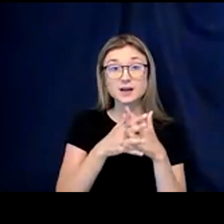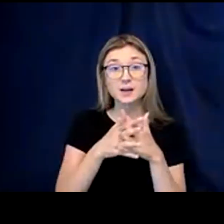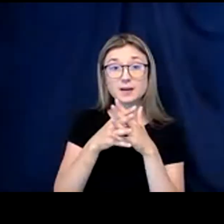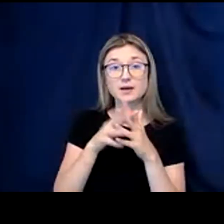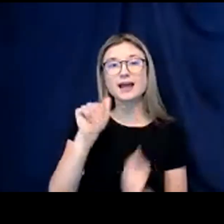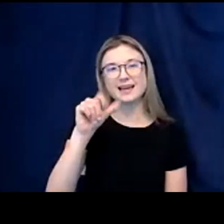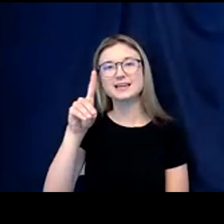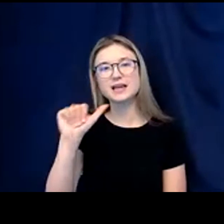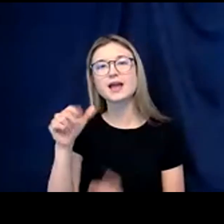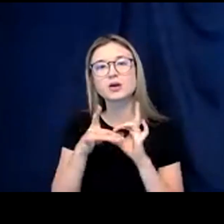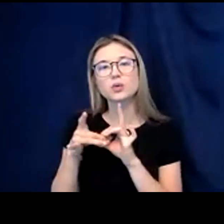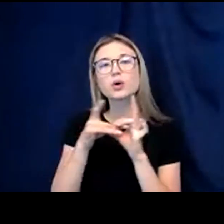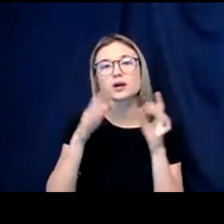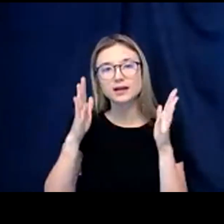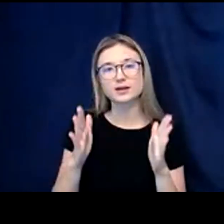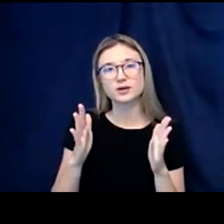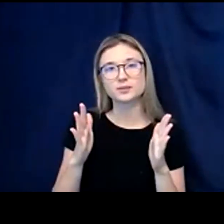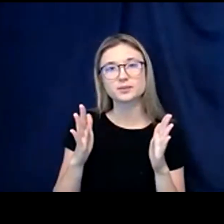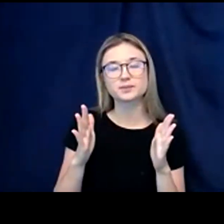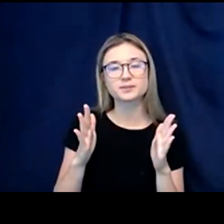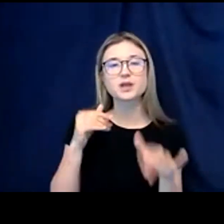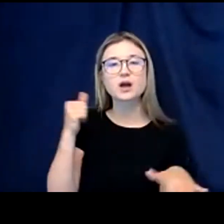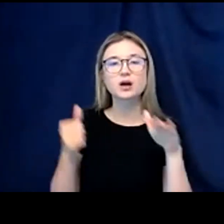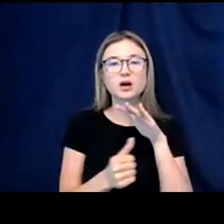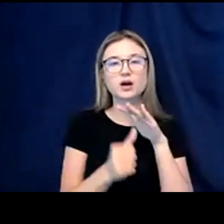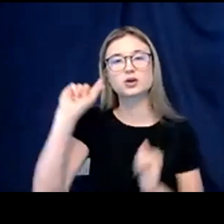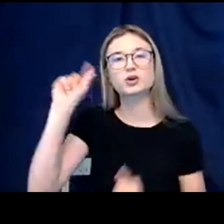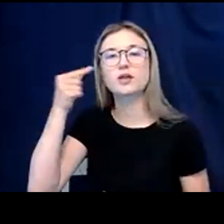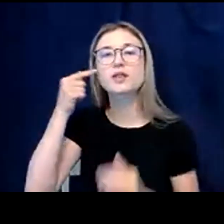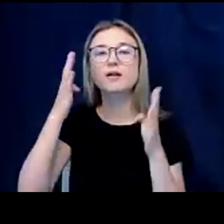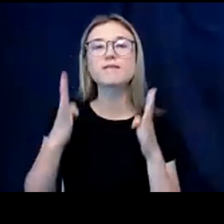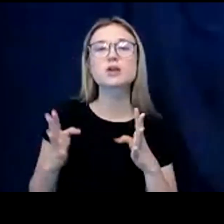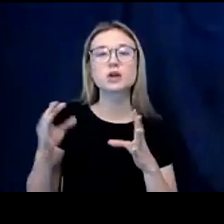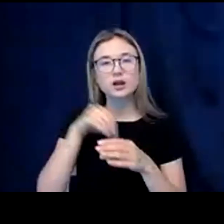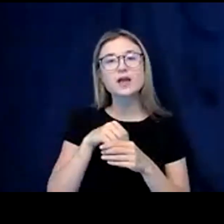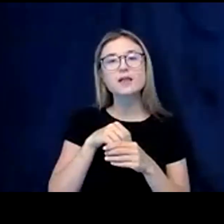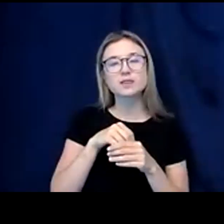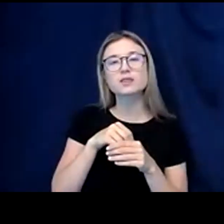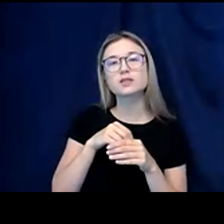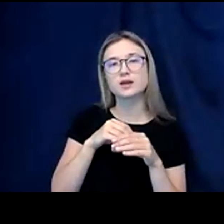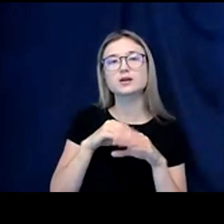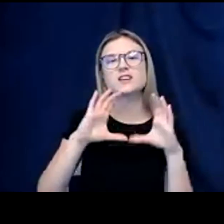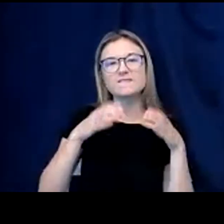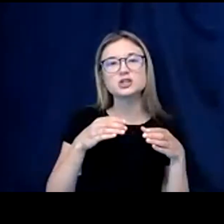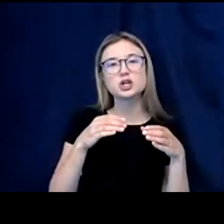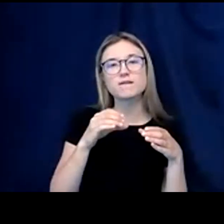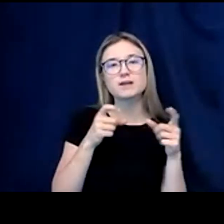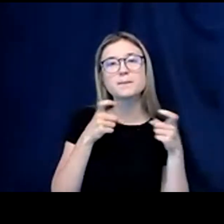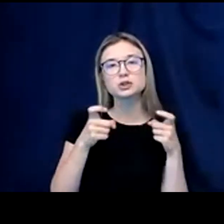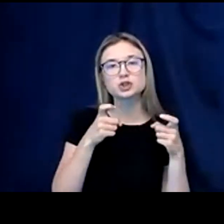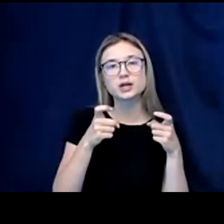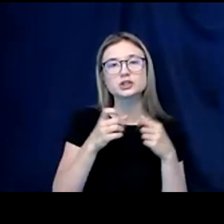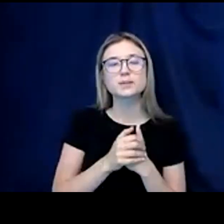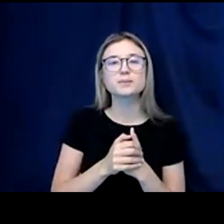Coordinator within under the governor in the Division of Administration. And